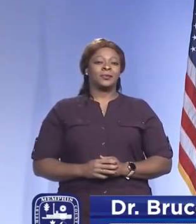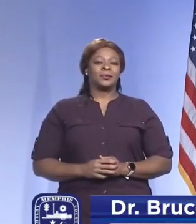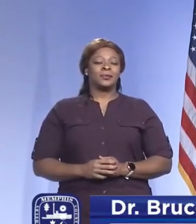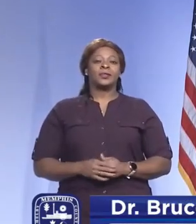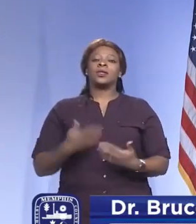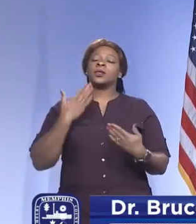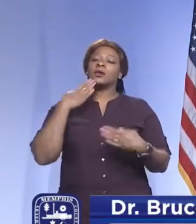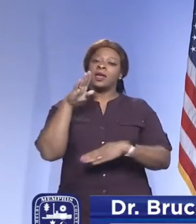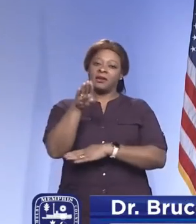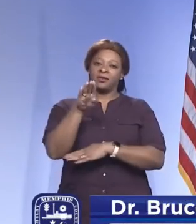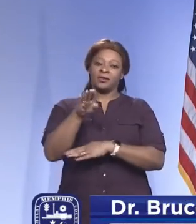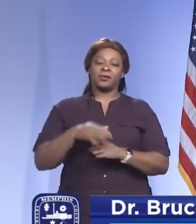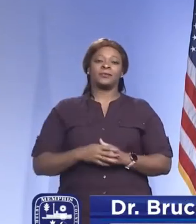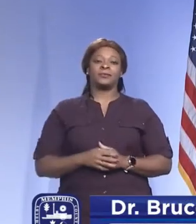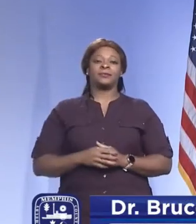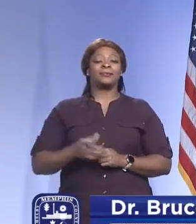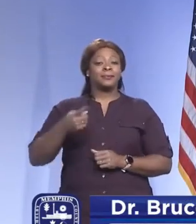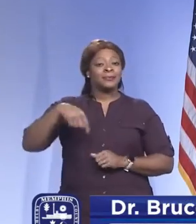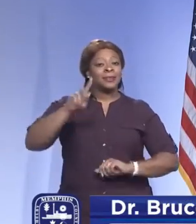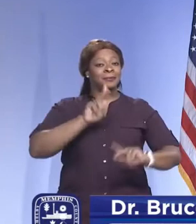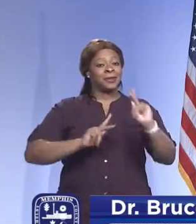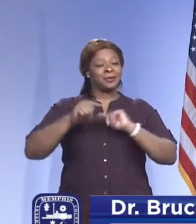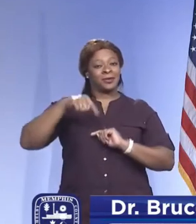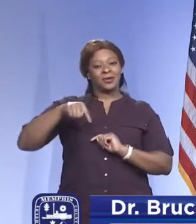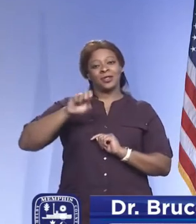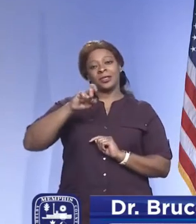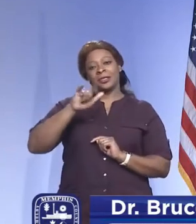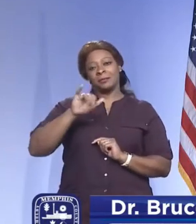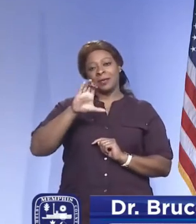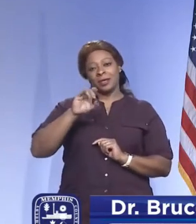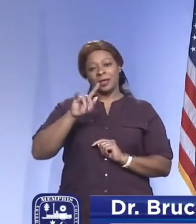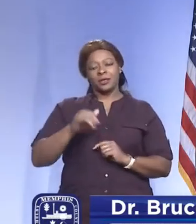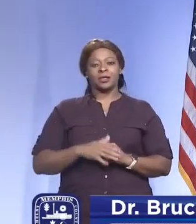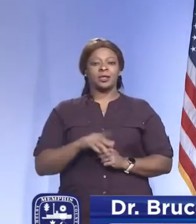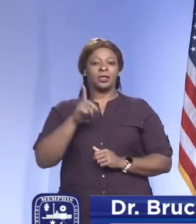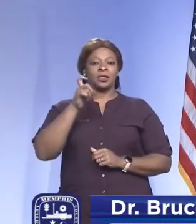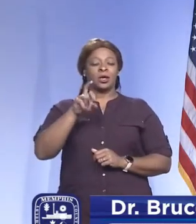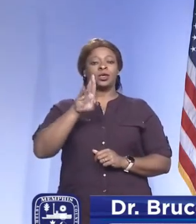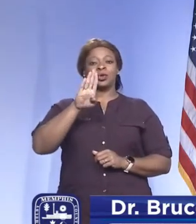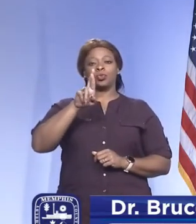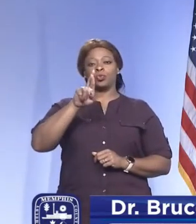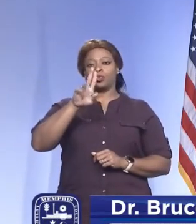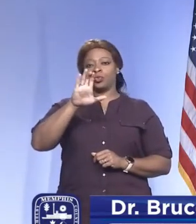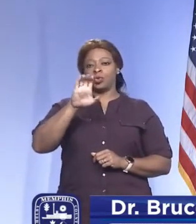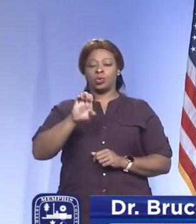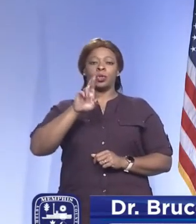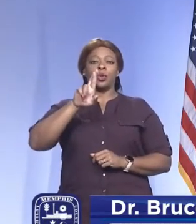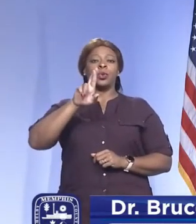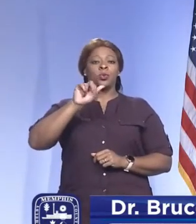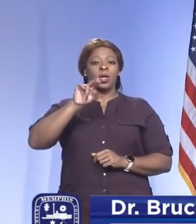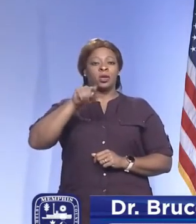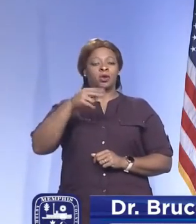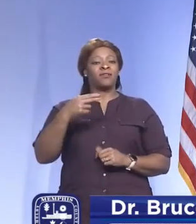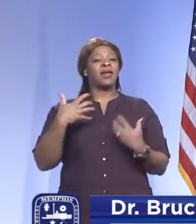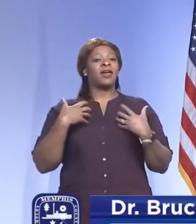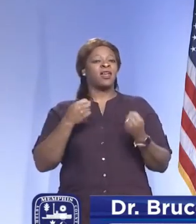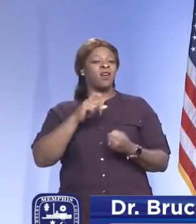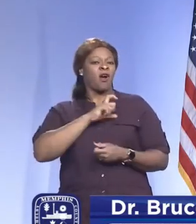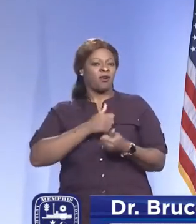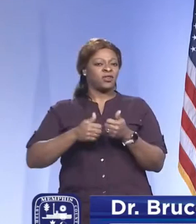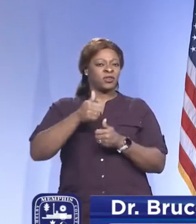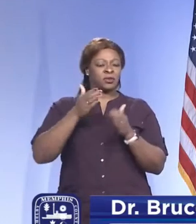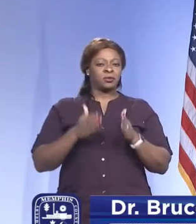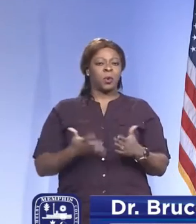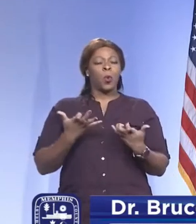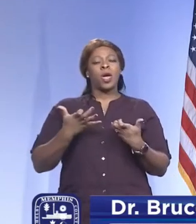Good afternoon, fellow citizens of Shelby County. Dr. Bruce Randolph, the health officer. Just want to spend a